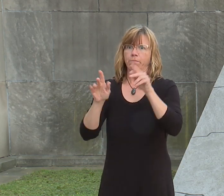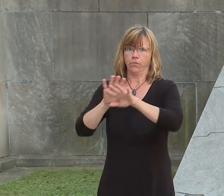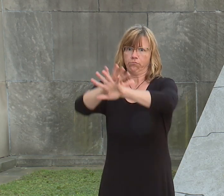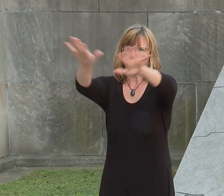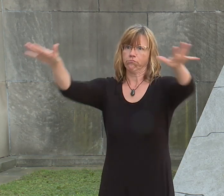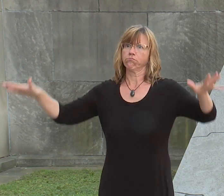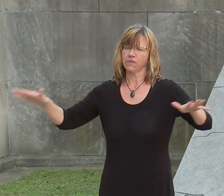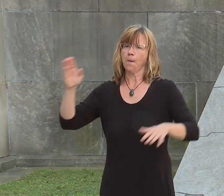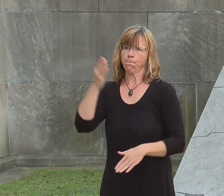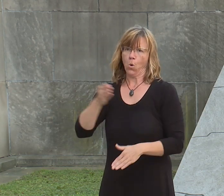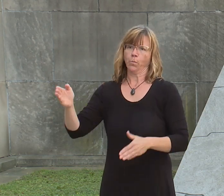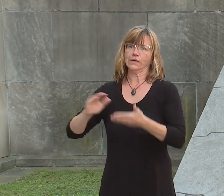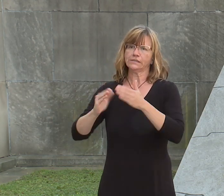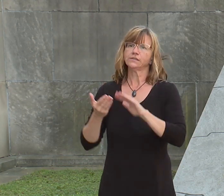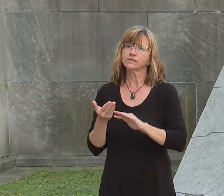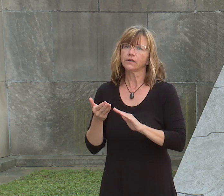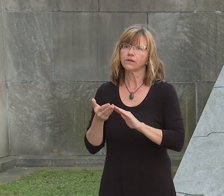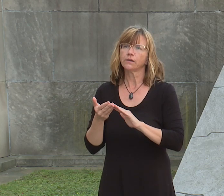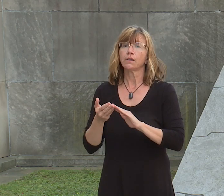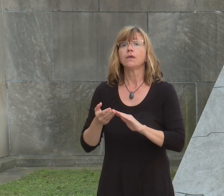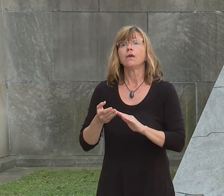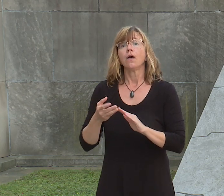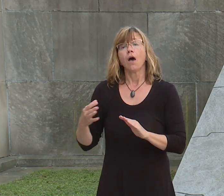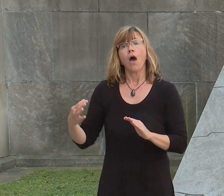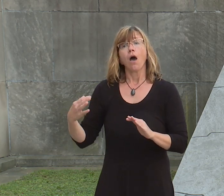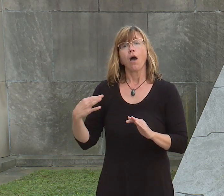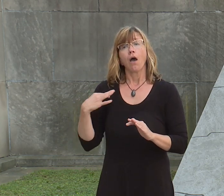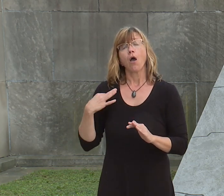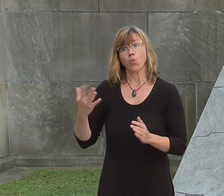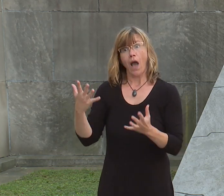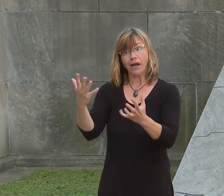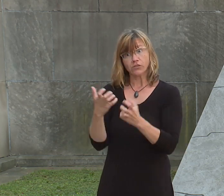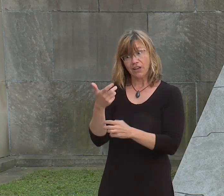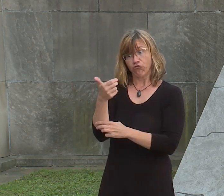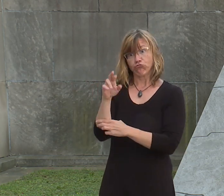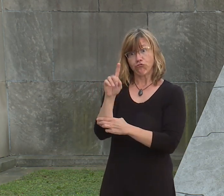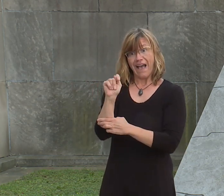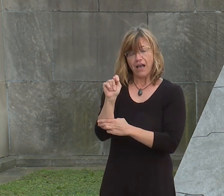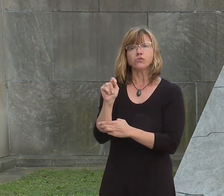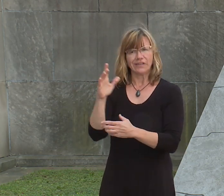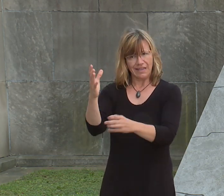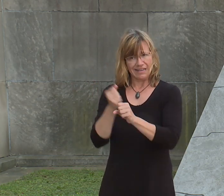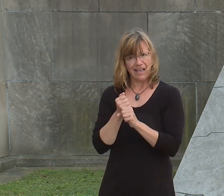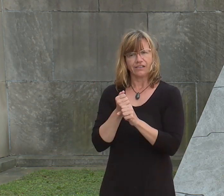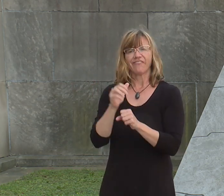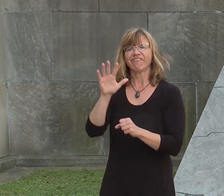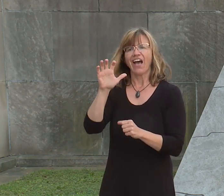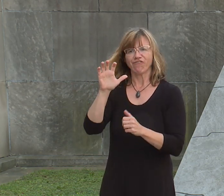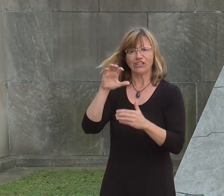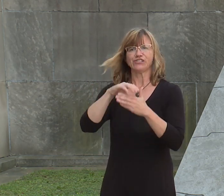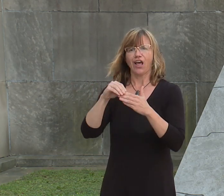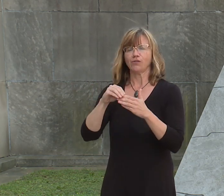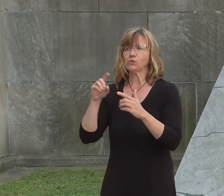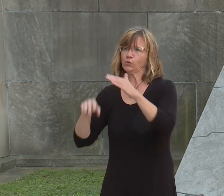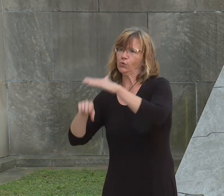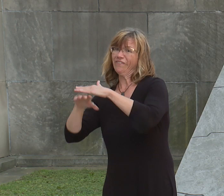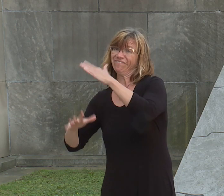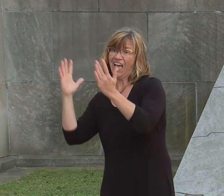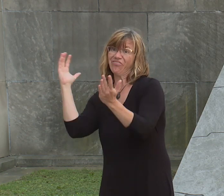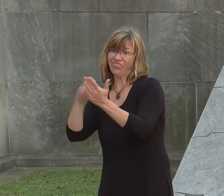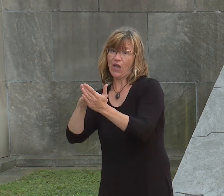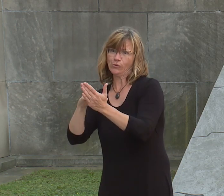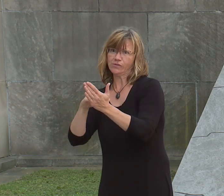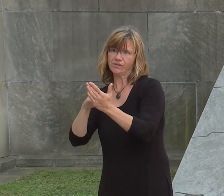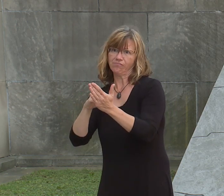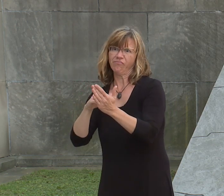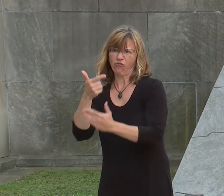can apply for small grants ranging in amounts from $500 up to $5,000. We're excited to see this grant program